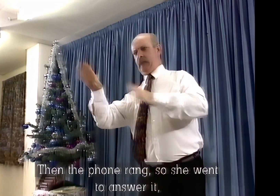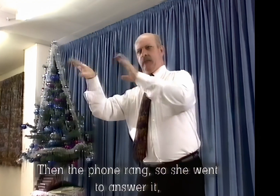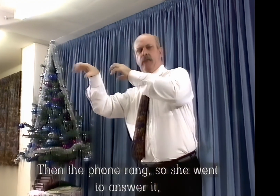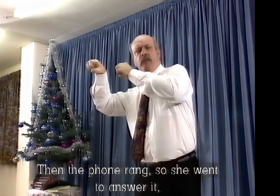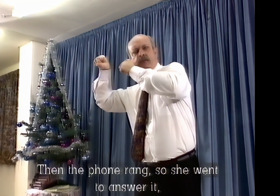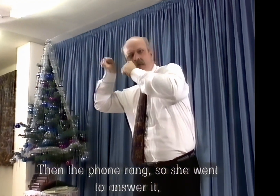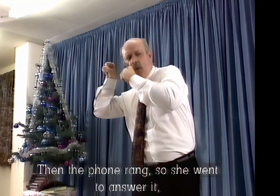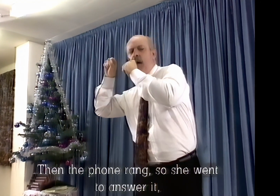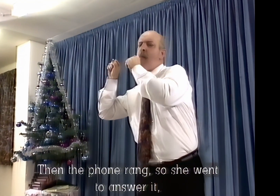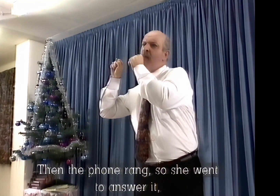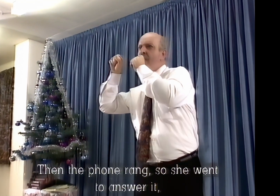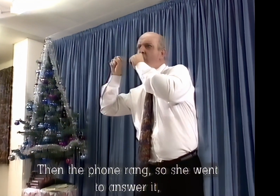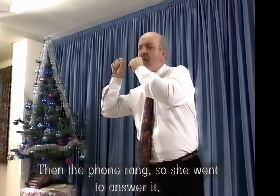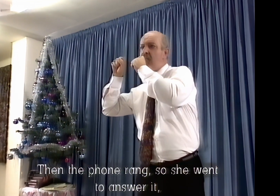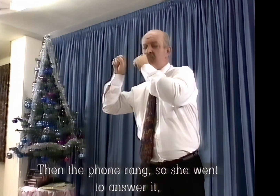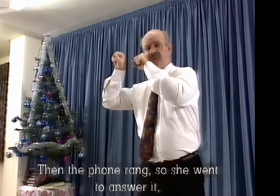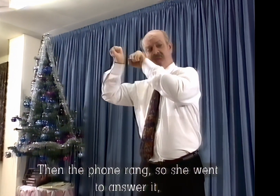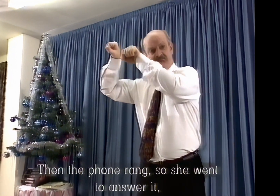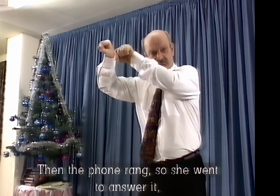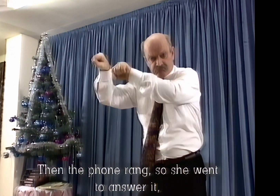And then the phone rang, so she went to answer it.